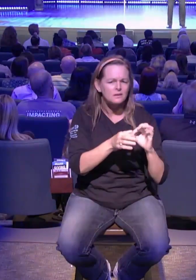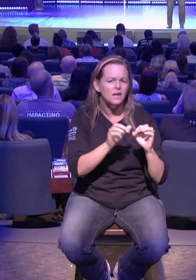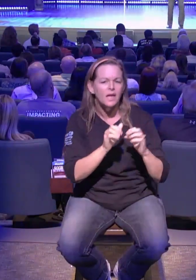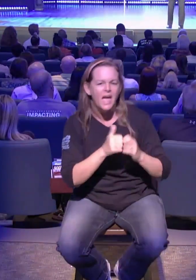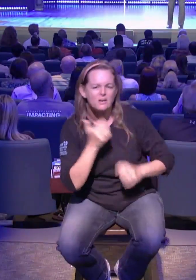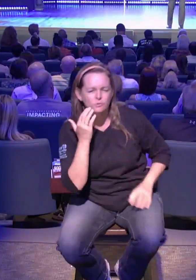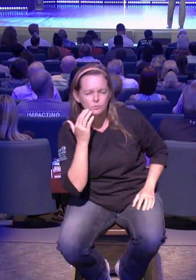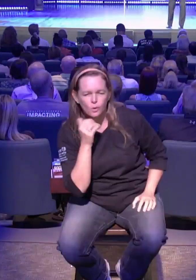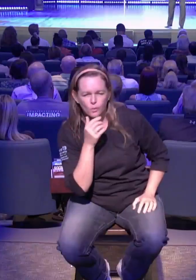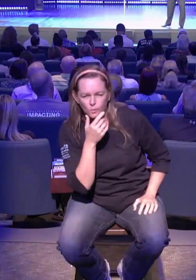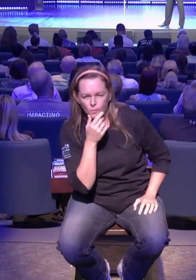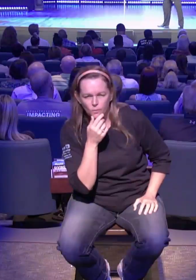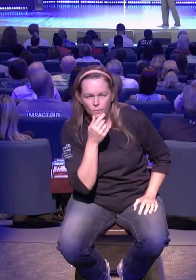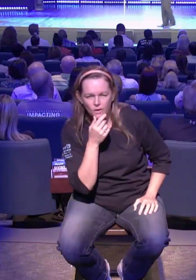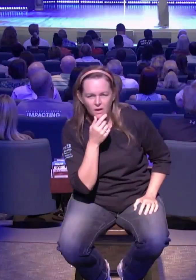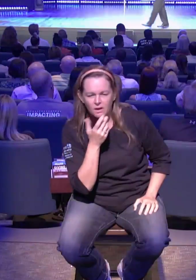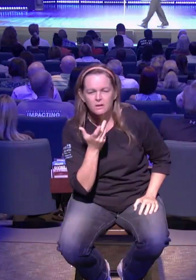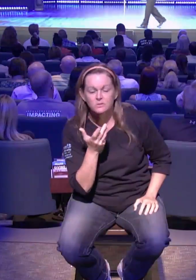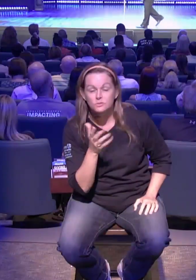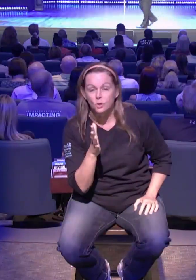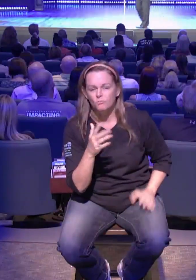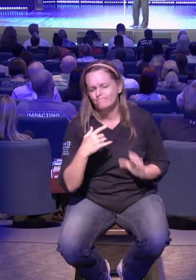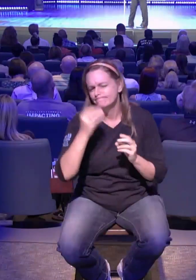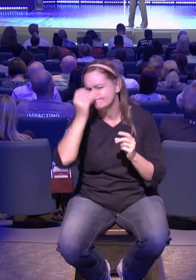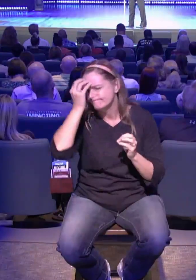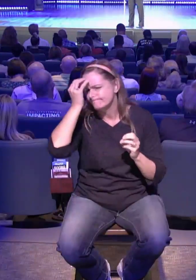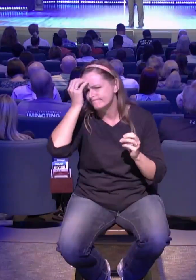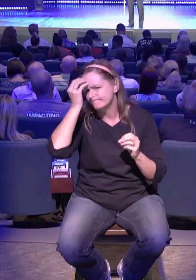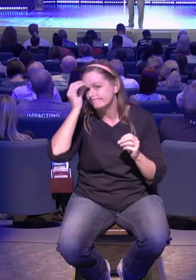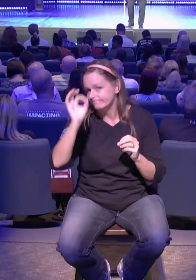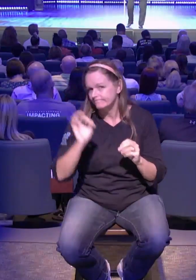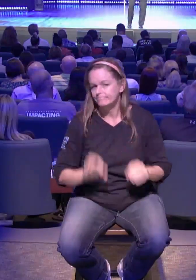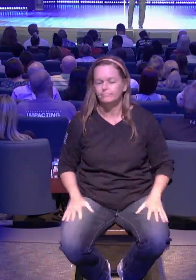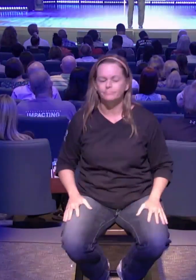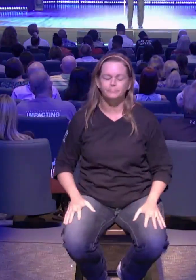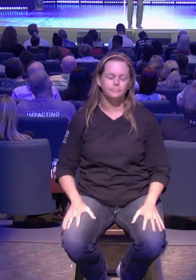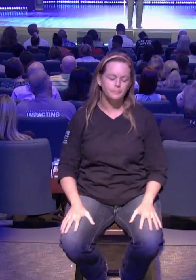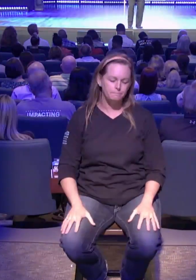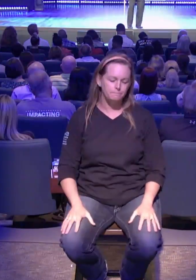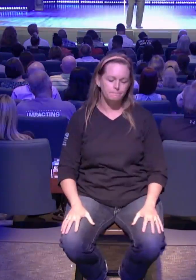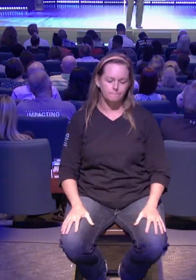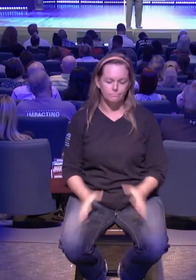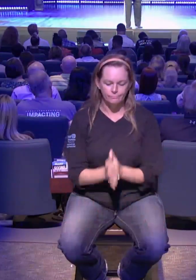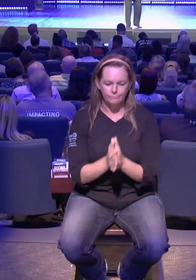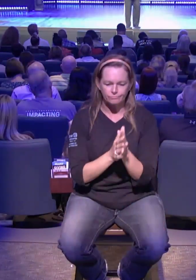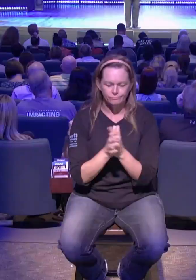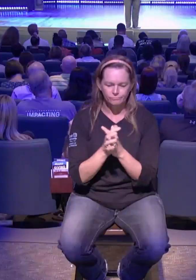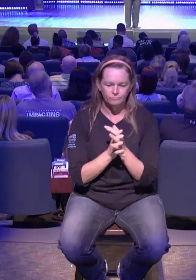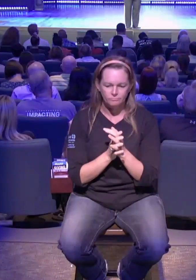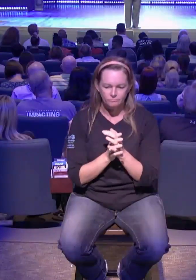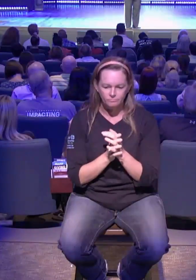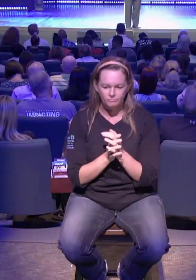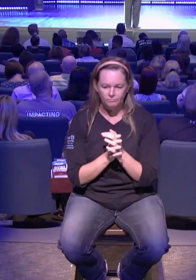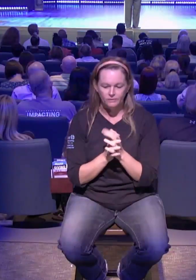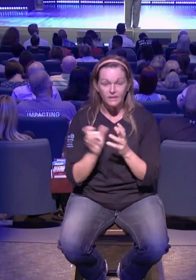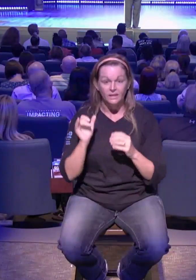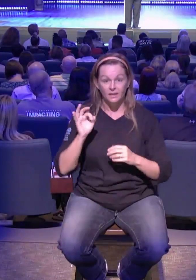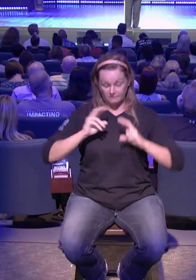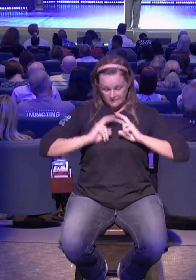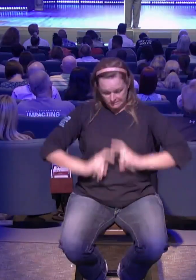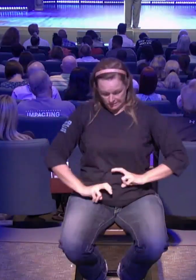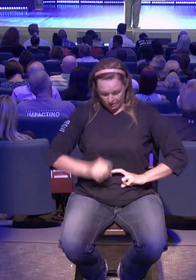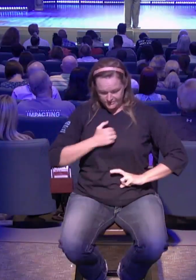that they could tell? Well, let me give you a few thoughts today that are some of the indicators that I think will release